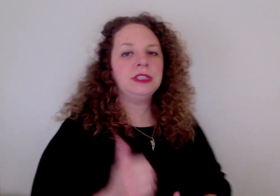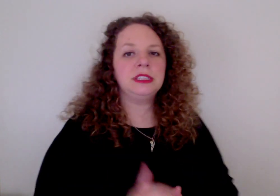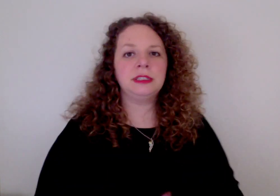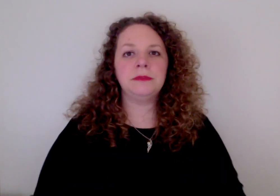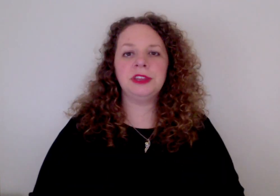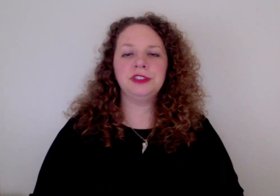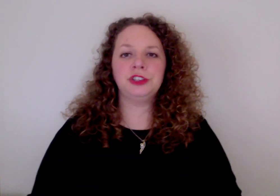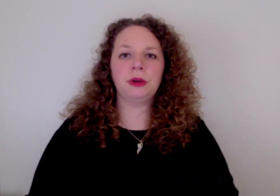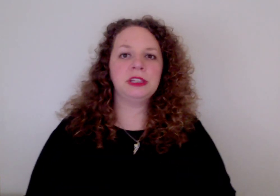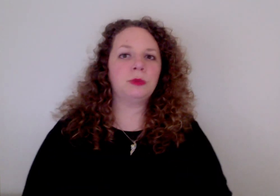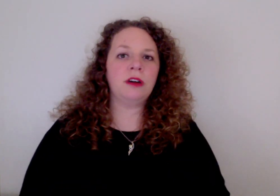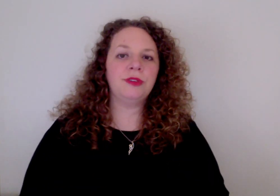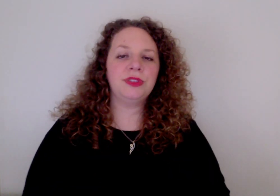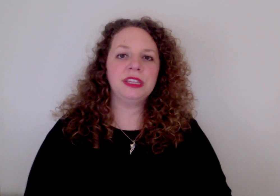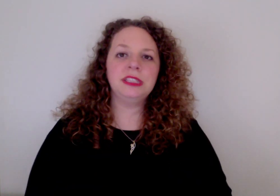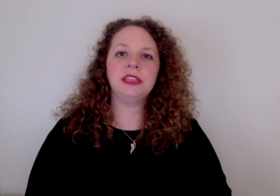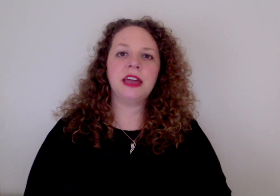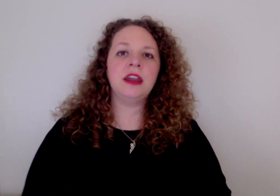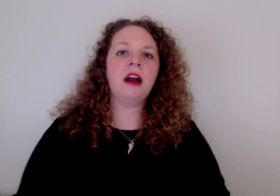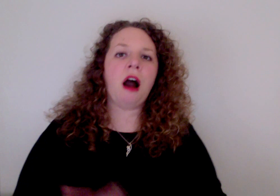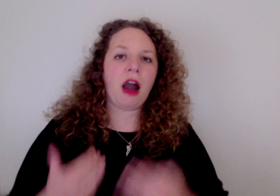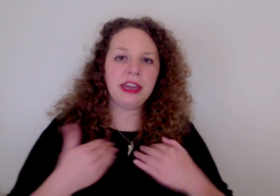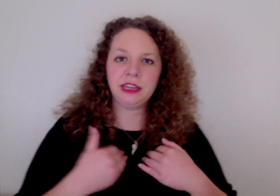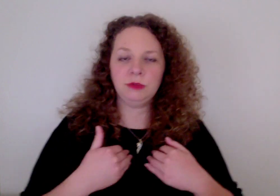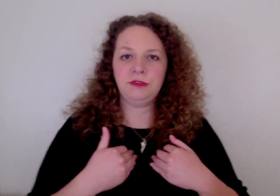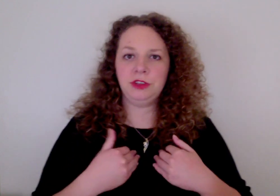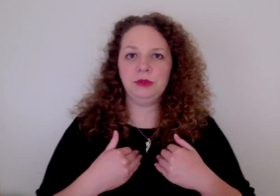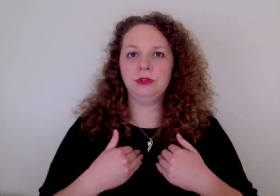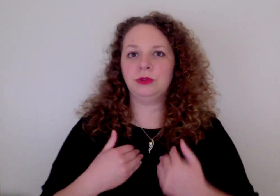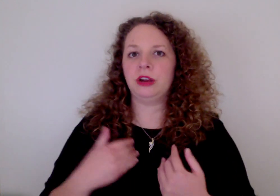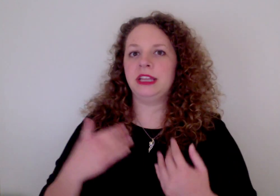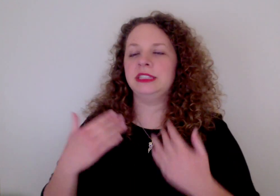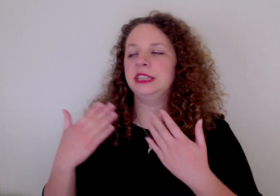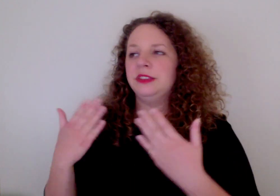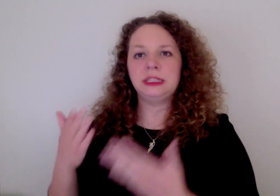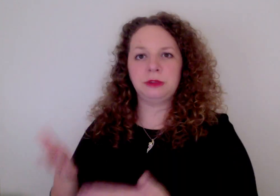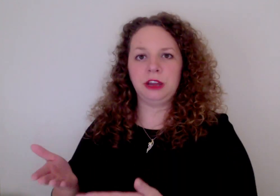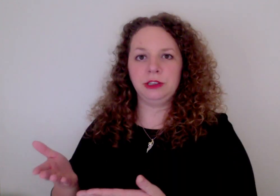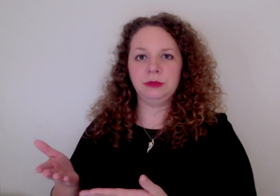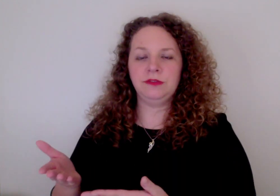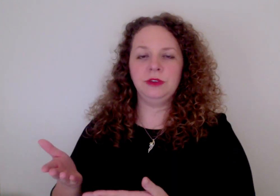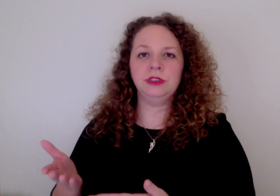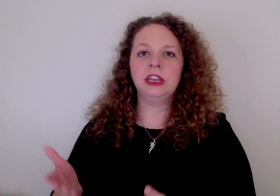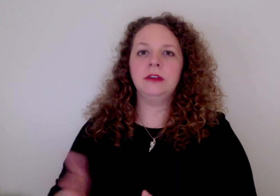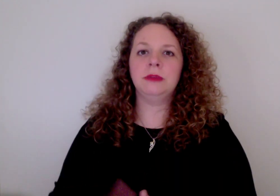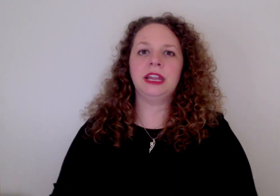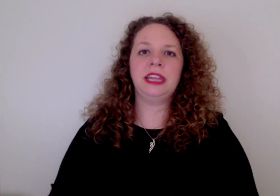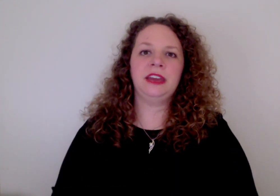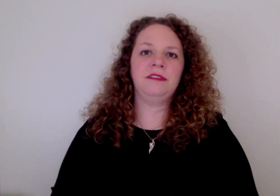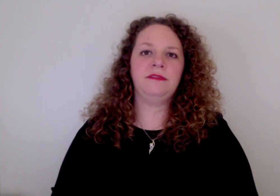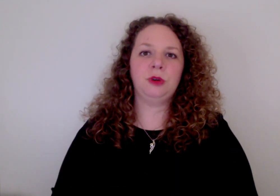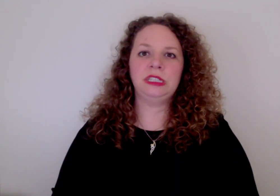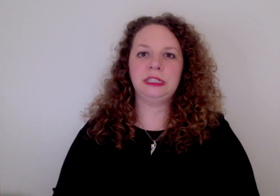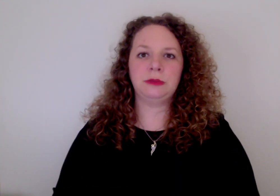is something to note as well. For this sign, I can refuse or I can say that someone else refused, but I can't force someone